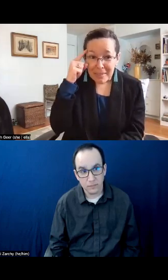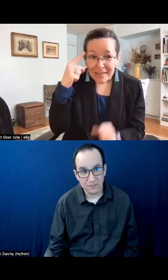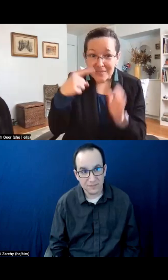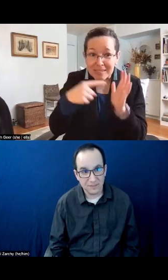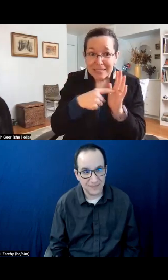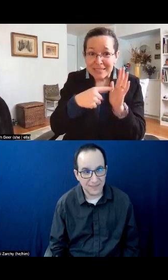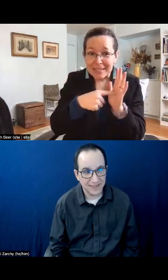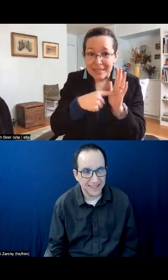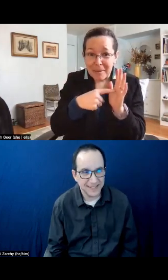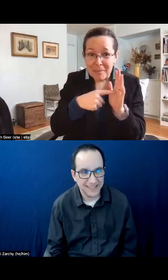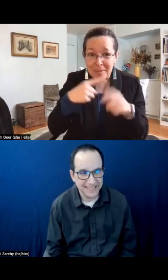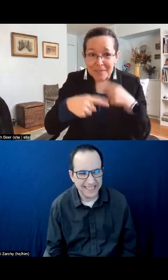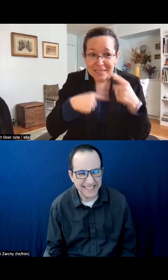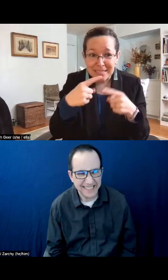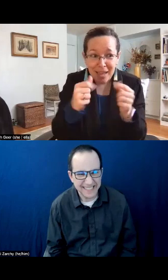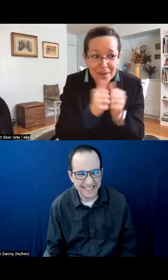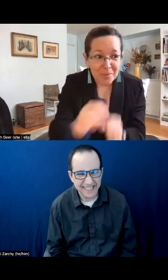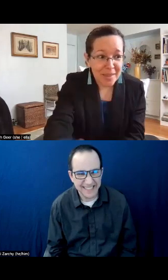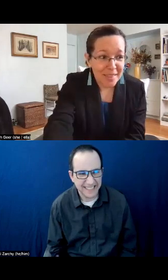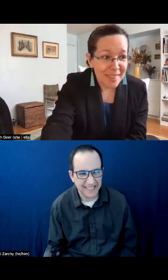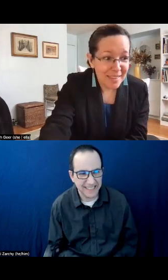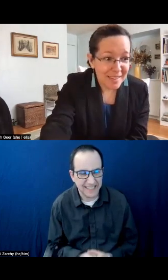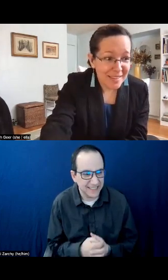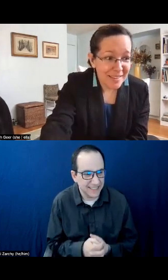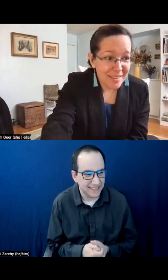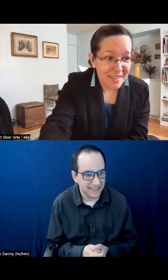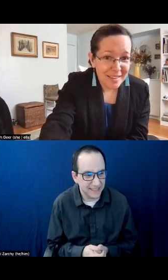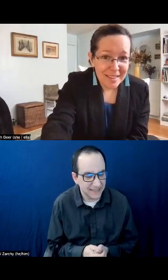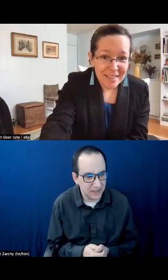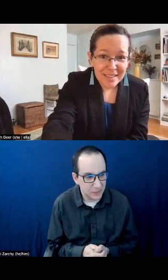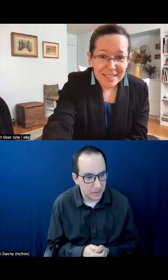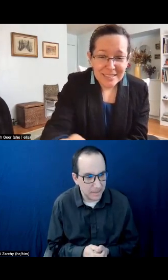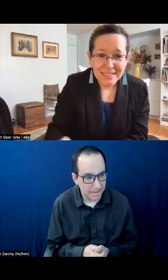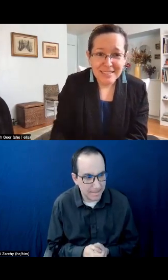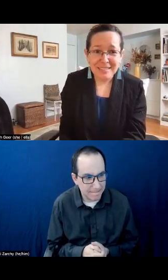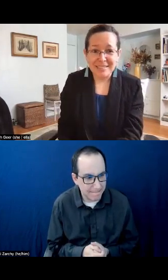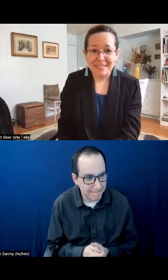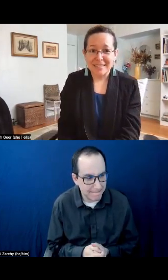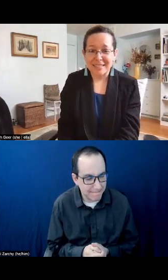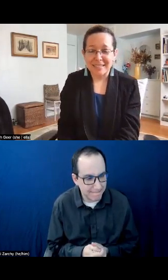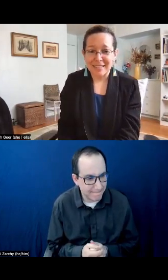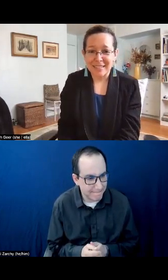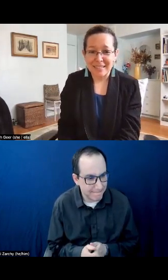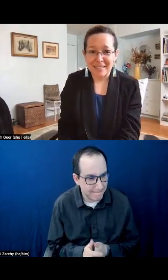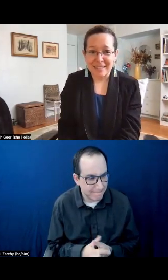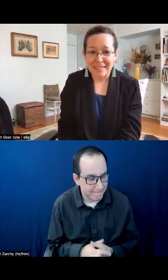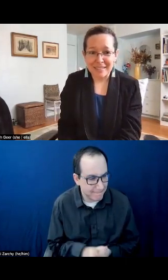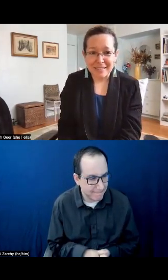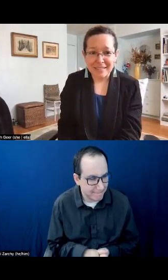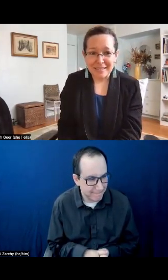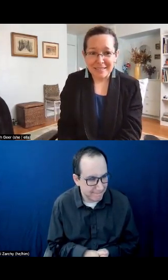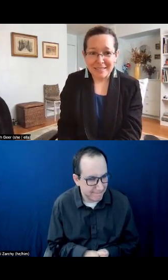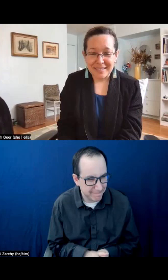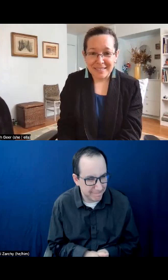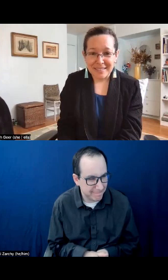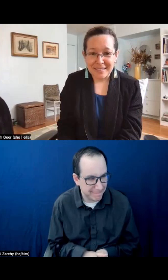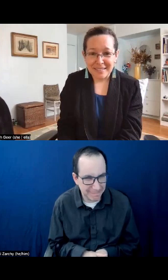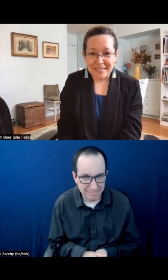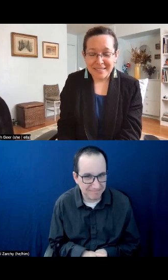I'm still trying to think, Razi, maybe you can help me with an example for that first one, our first tree here.